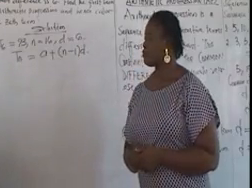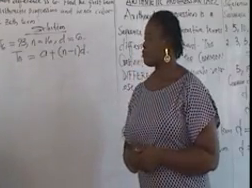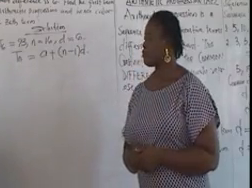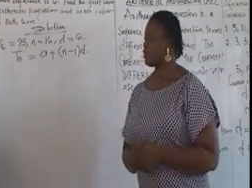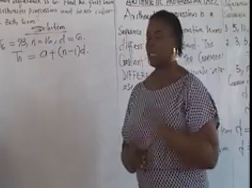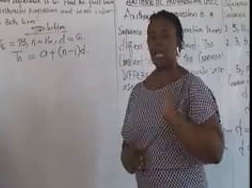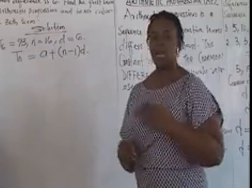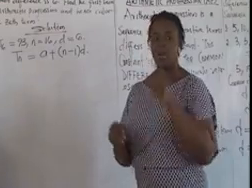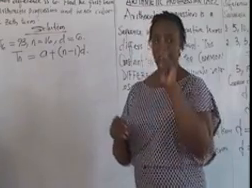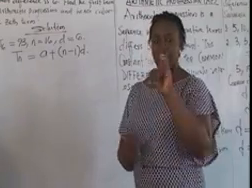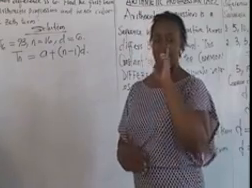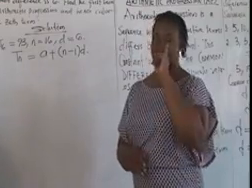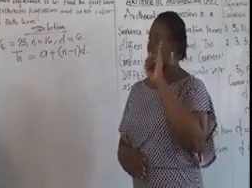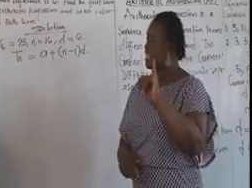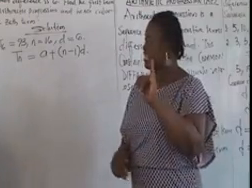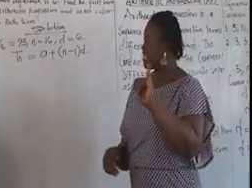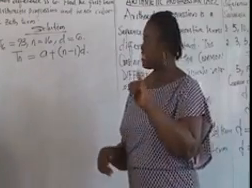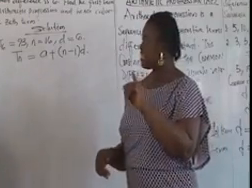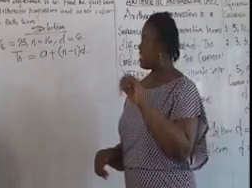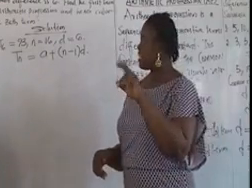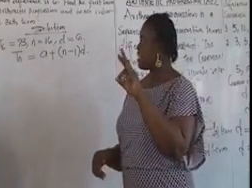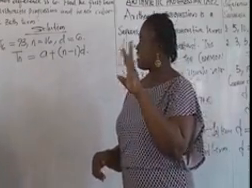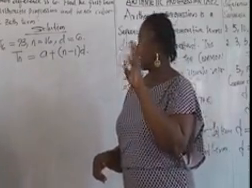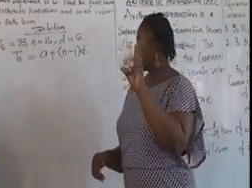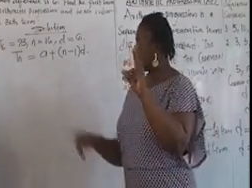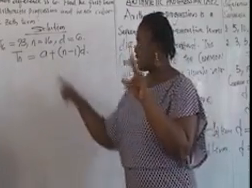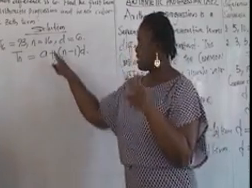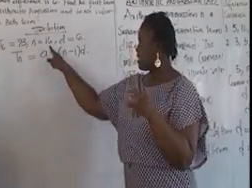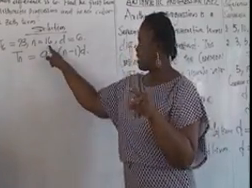What is our n? Viewers, 16.